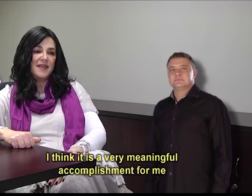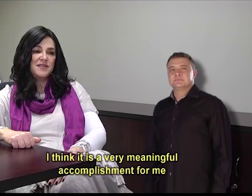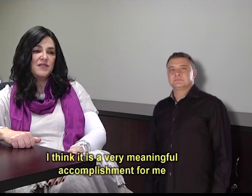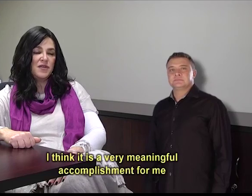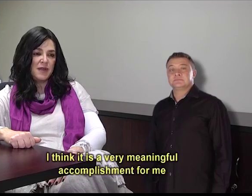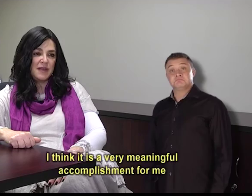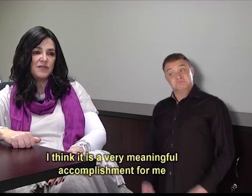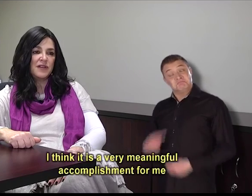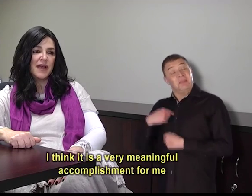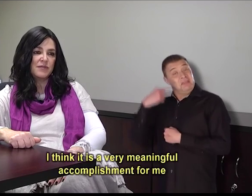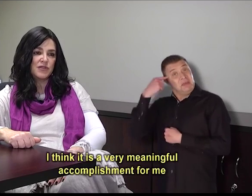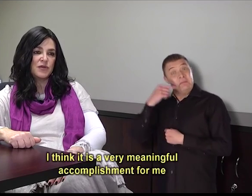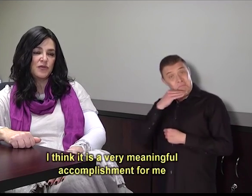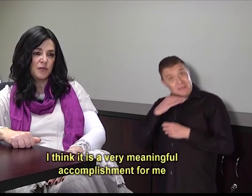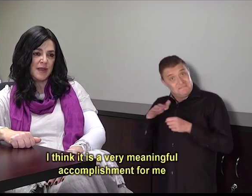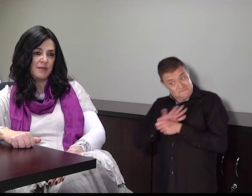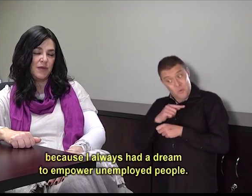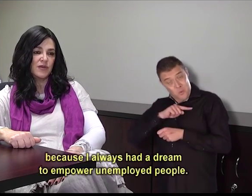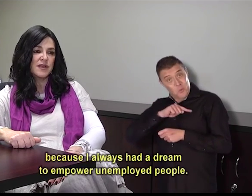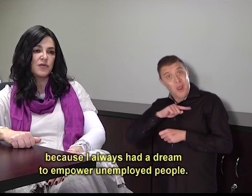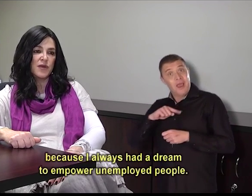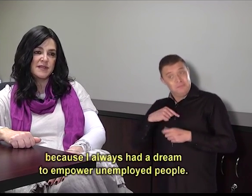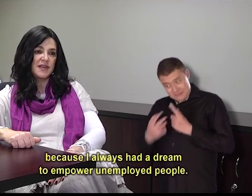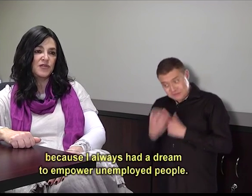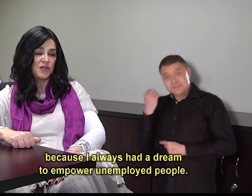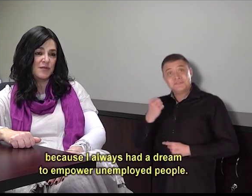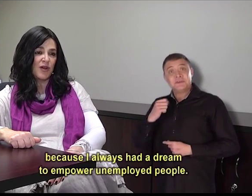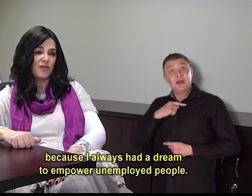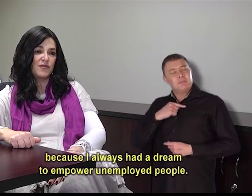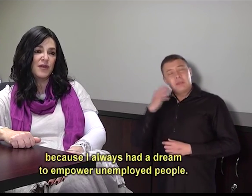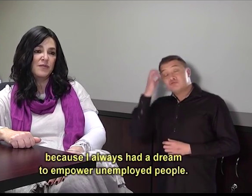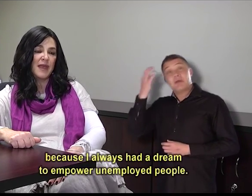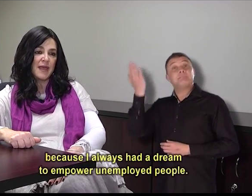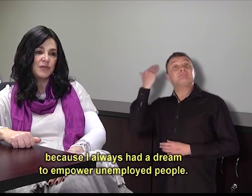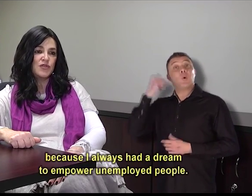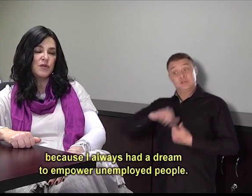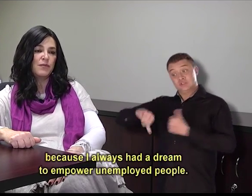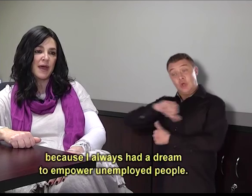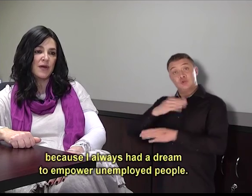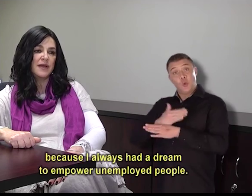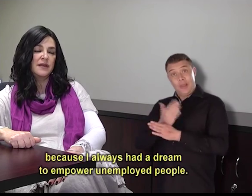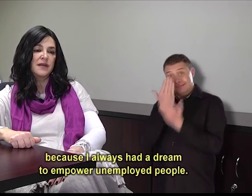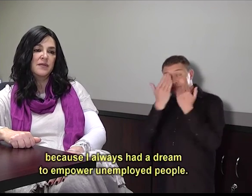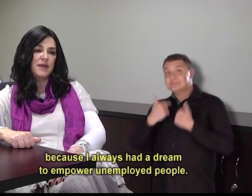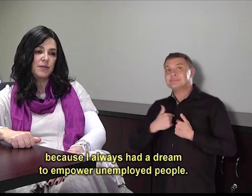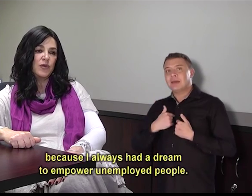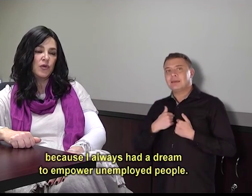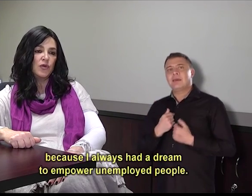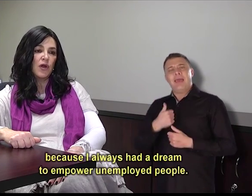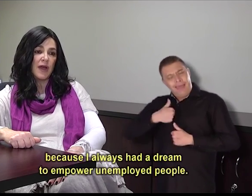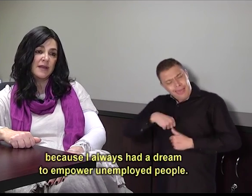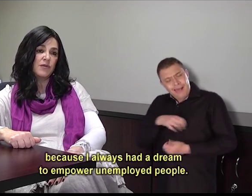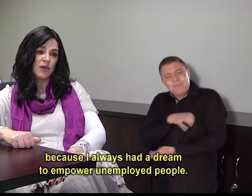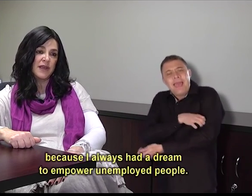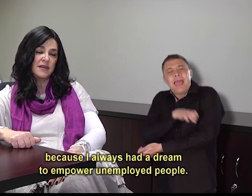I think it's a very meaningful accomplishment for me because I've always had a dream of being able to empower people